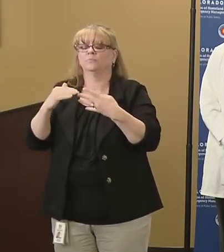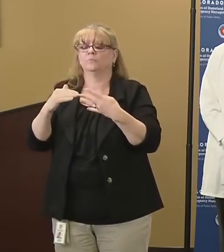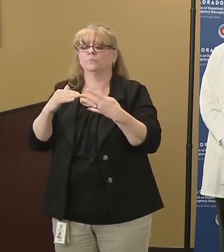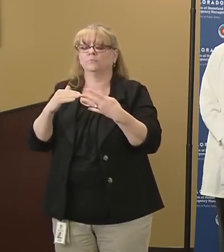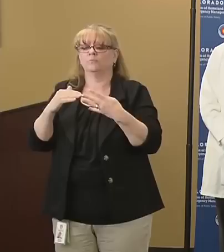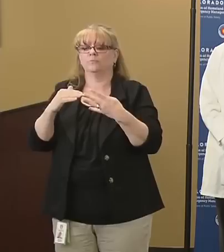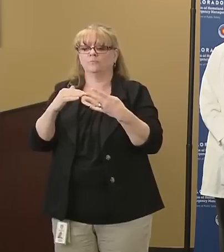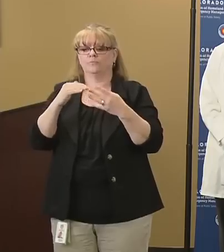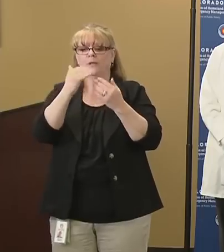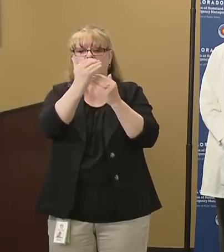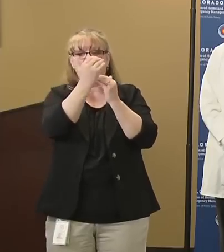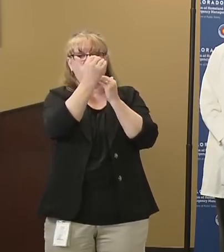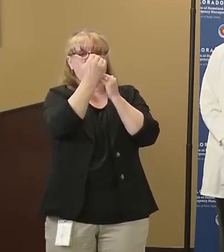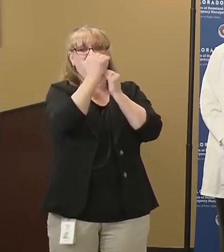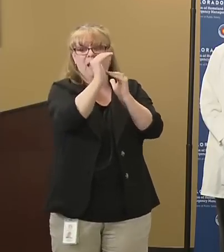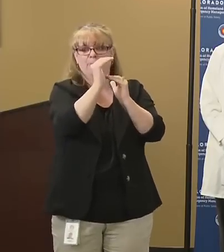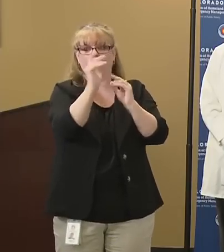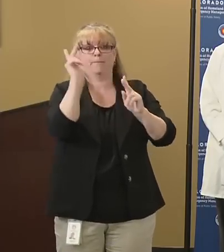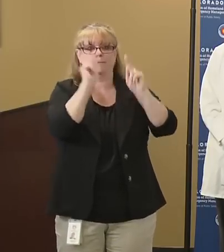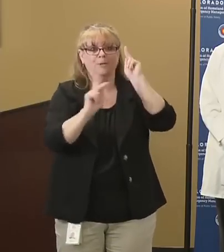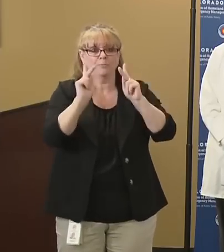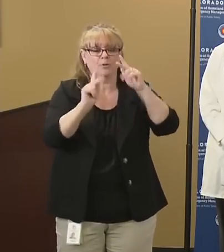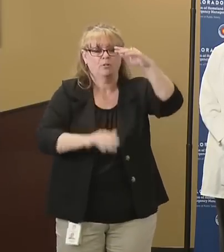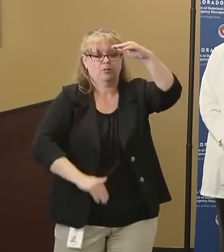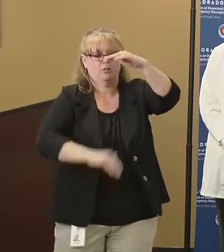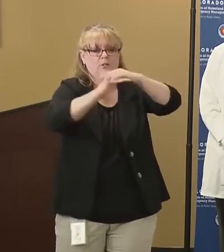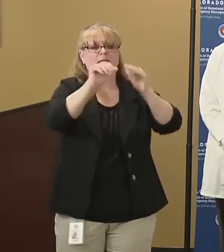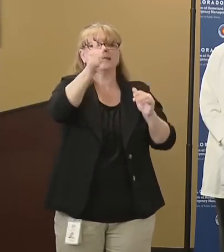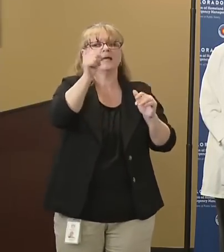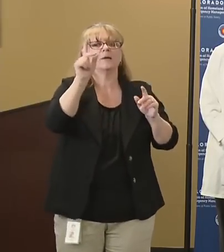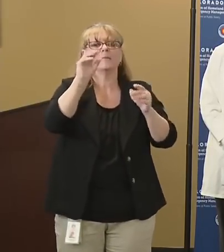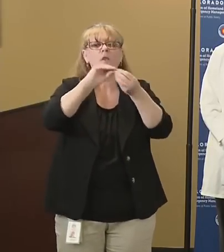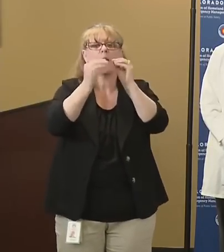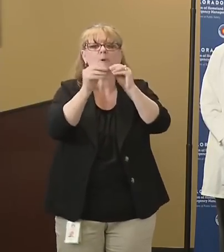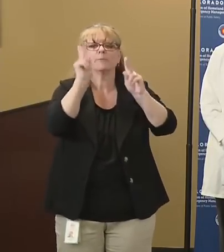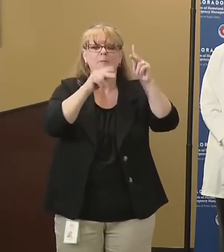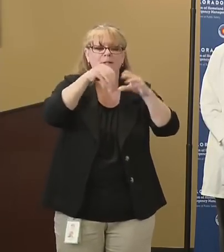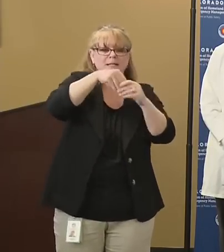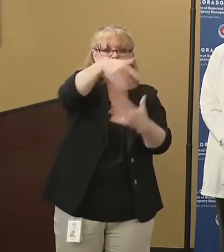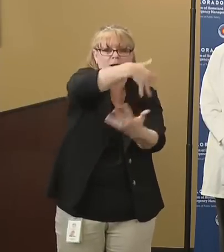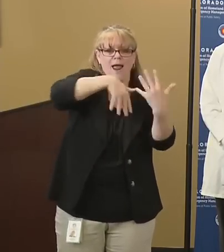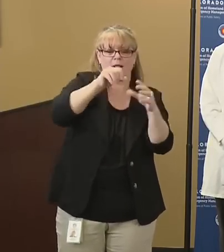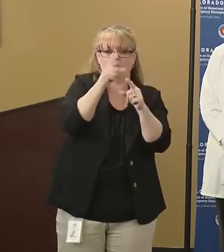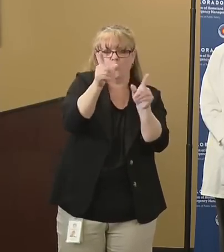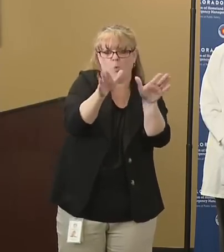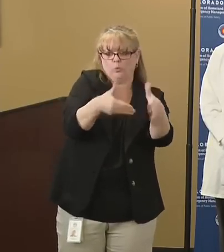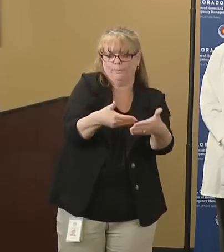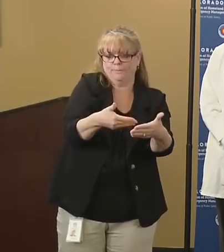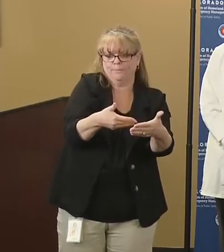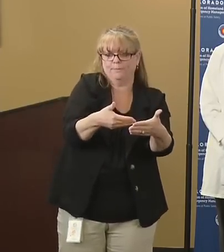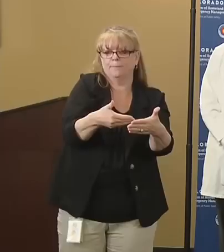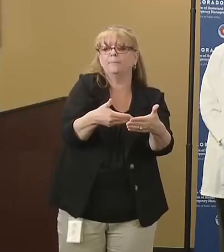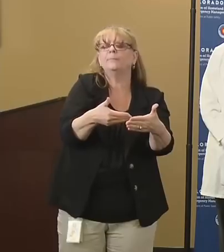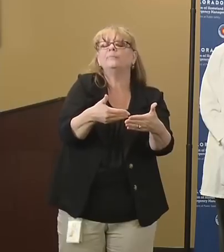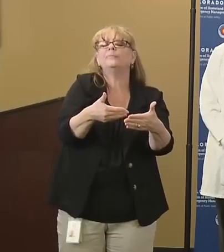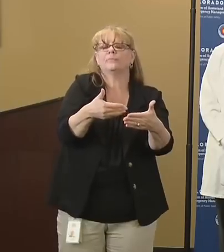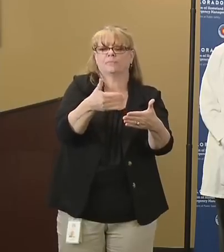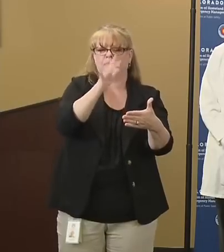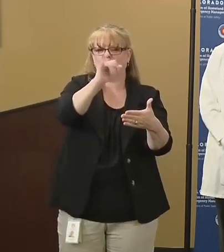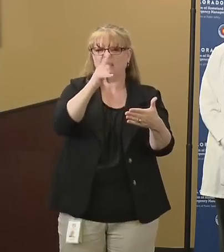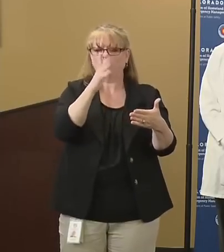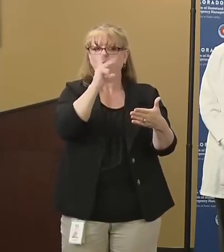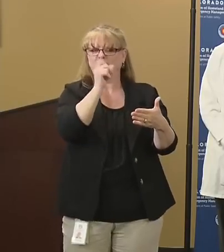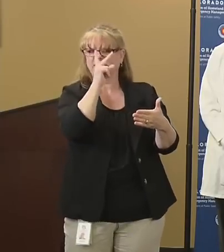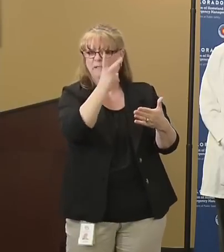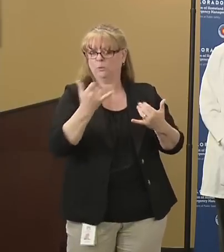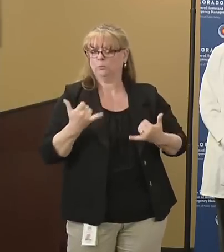slide. Now, this is a hopeful slide, and again, there's good news and there's bad news in everything, but what it's showing is that the time